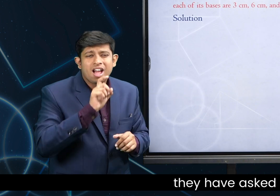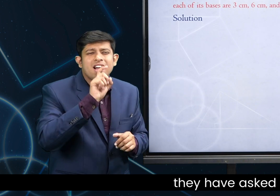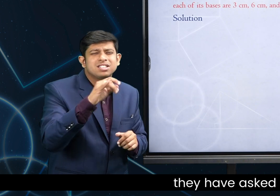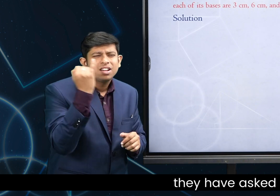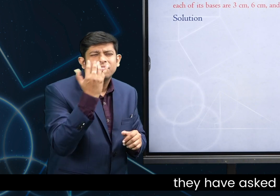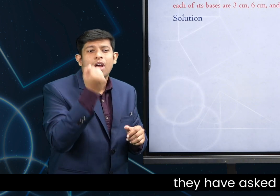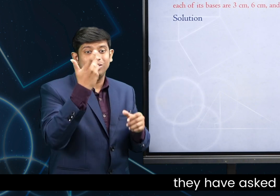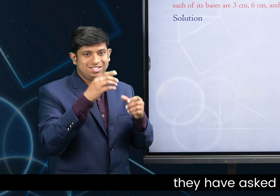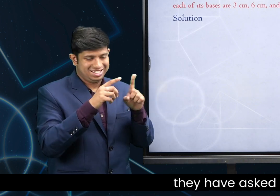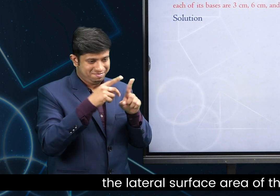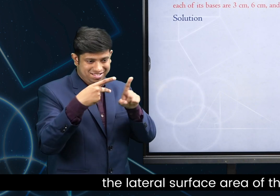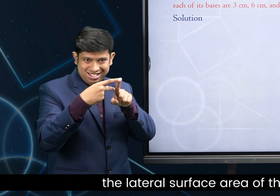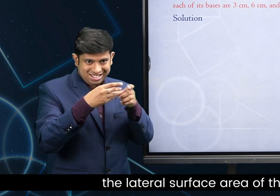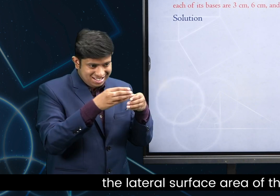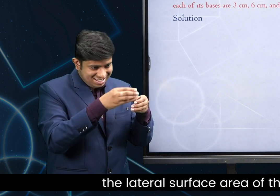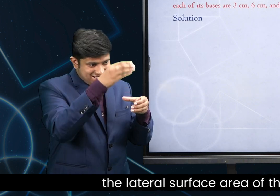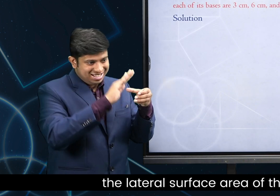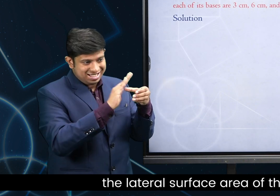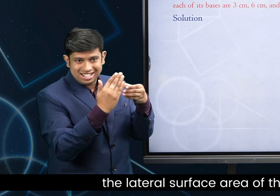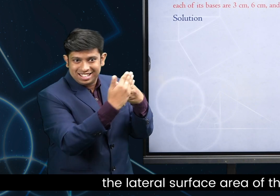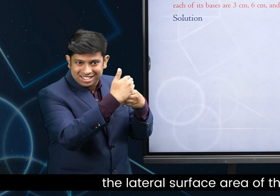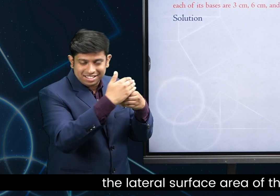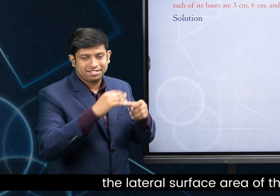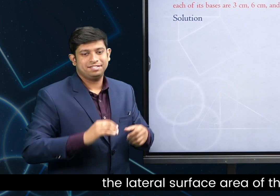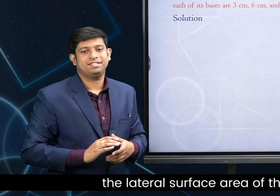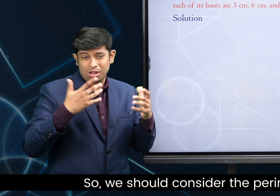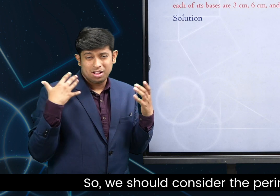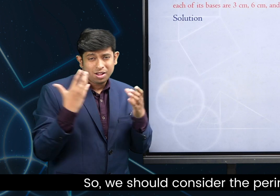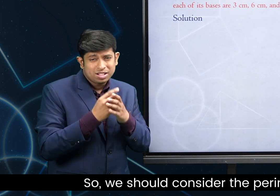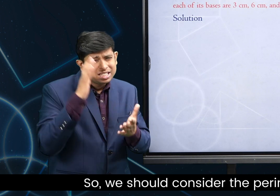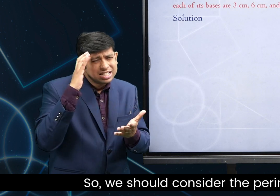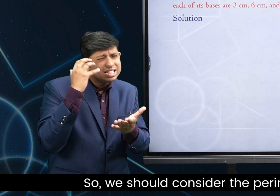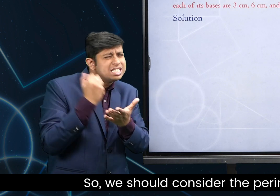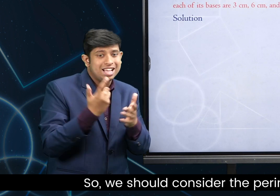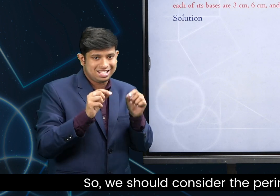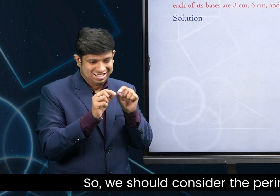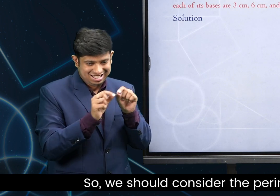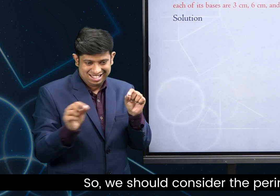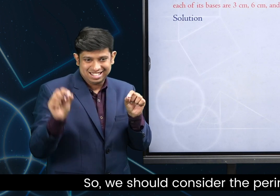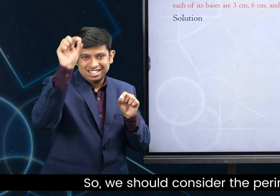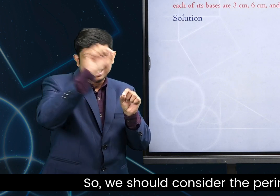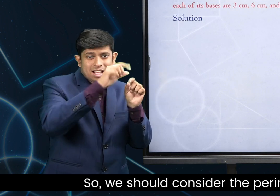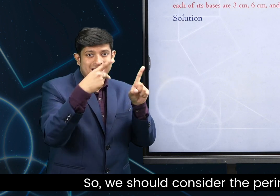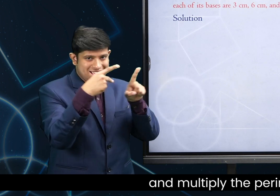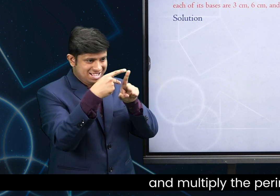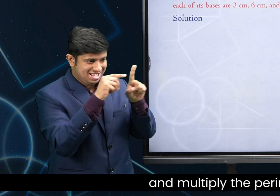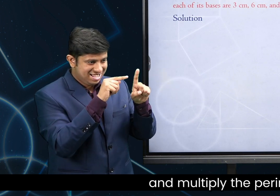have asked to find the lateral surface area of the triangular prism. So, we should consider the perimeter of triangle and